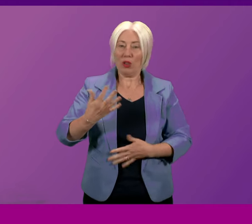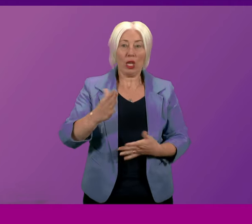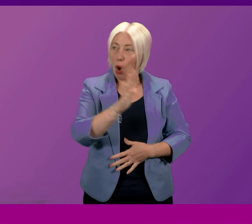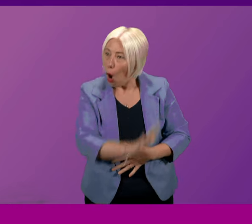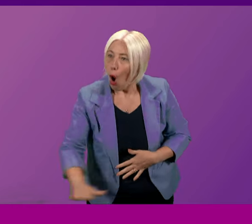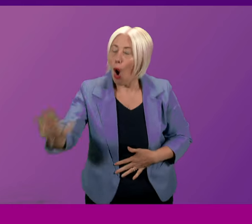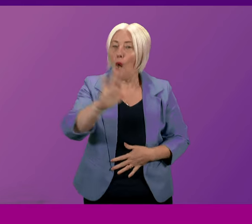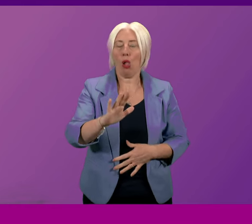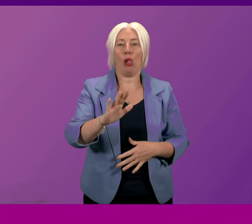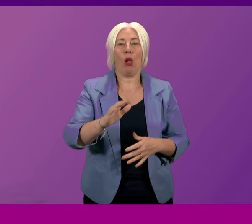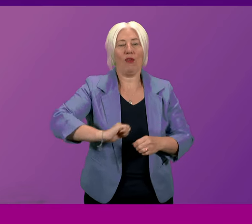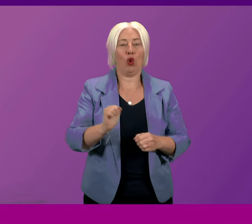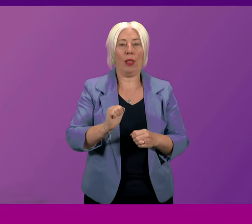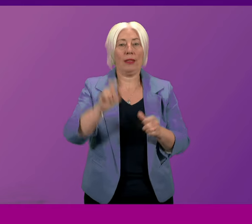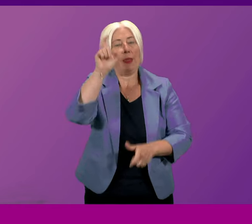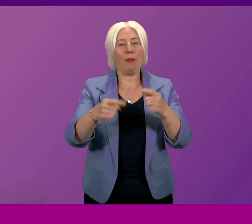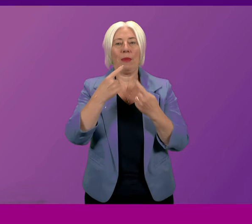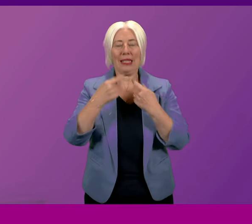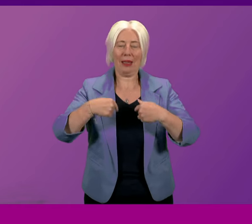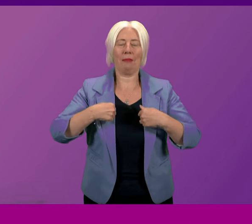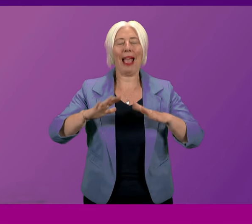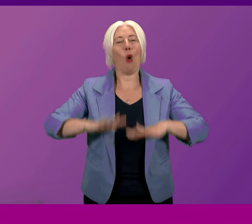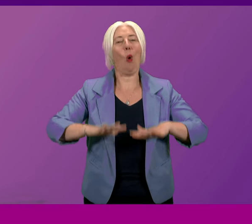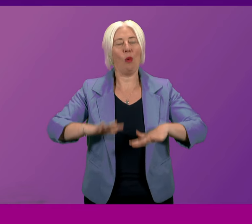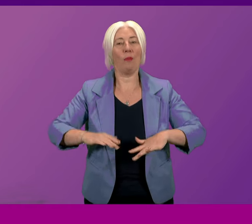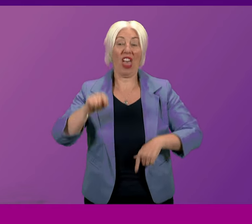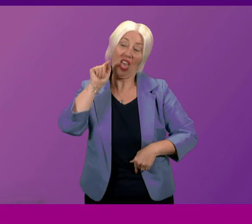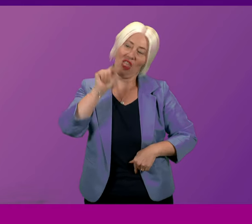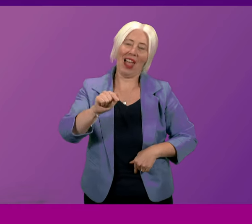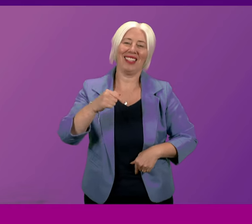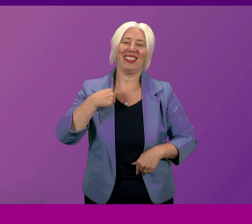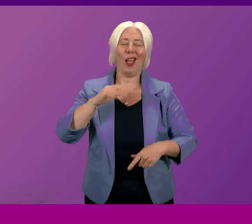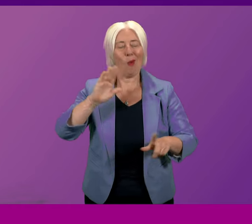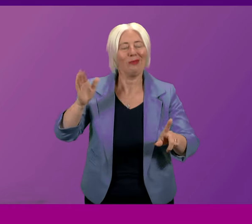home. This is our common purpose. Thank you.